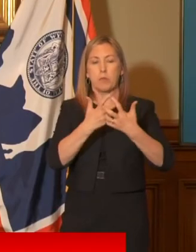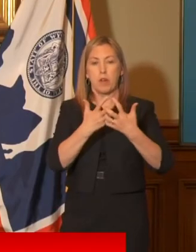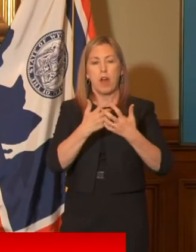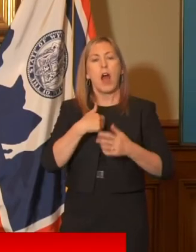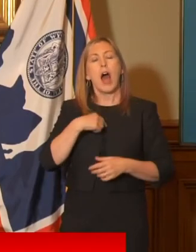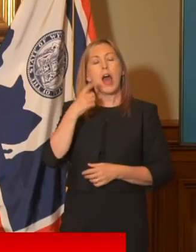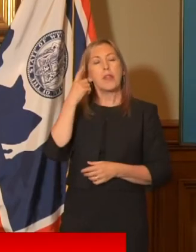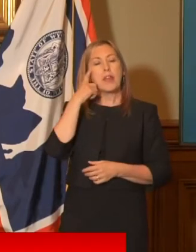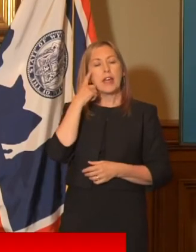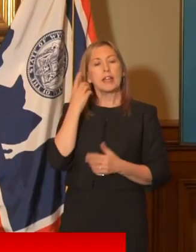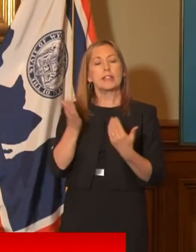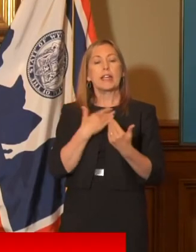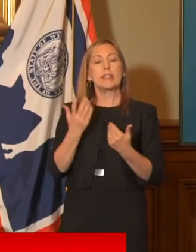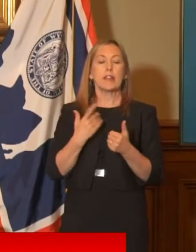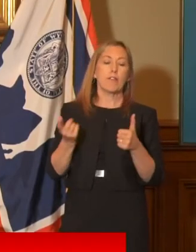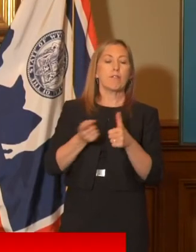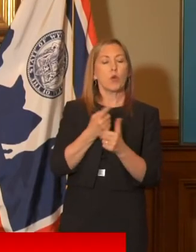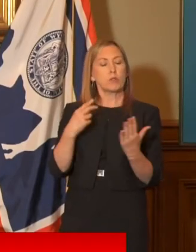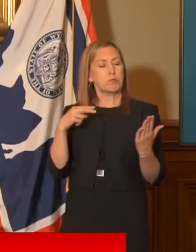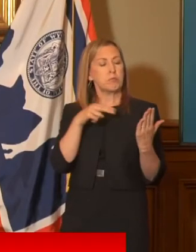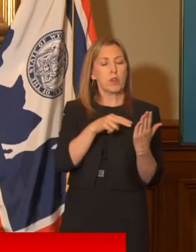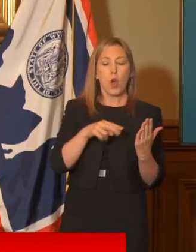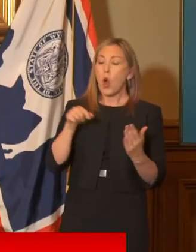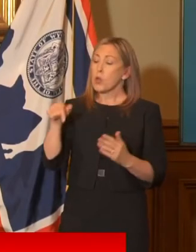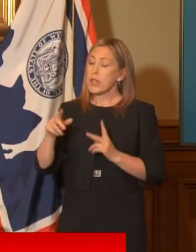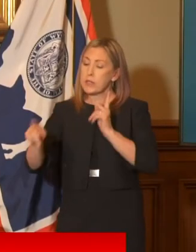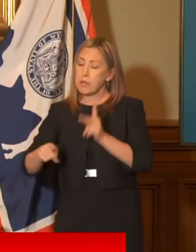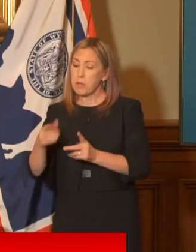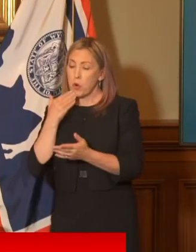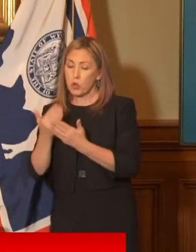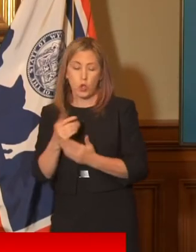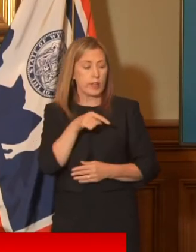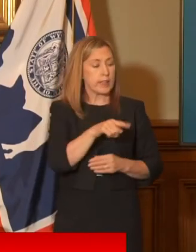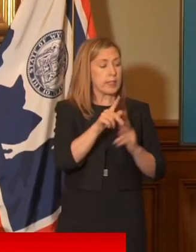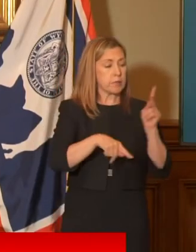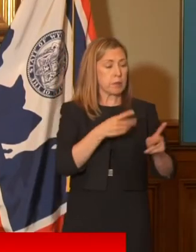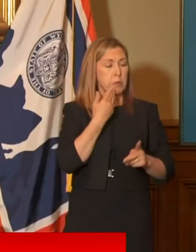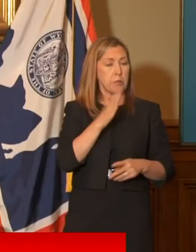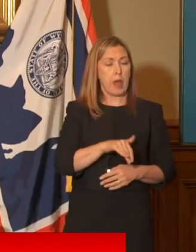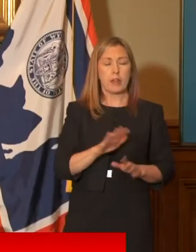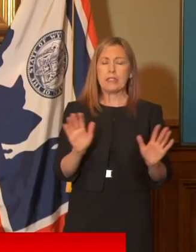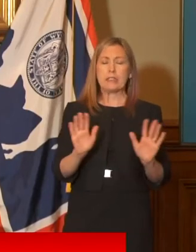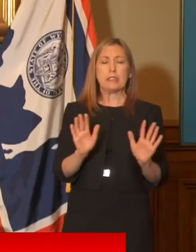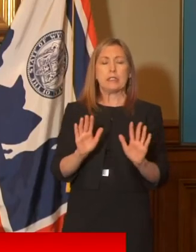first blush to say, you know, these people are good, these people are bad.